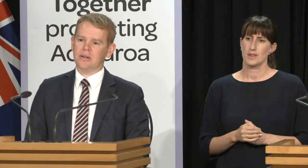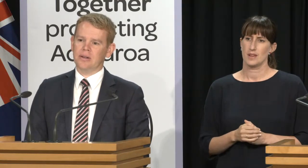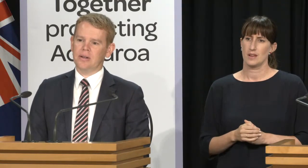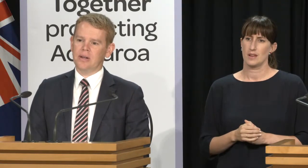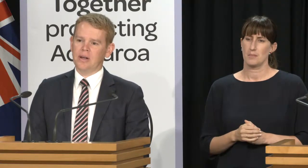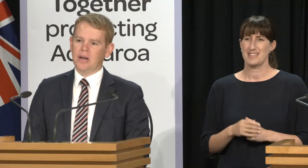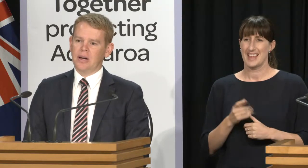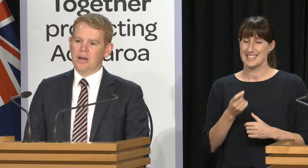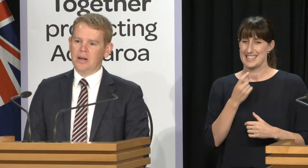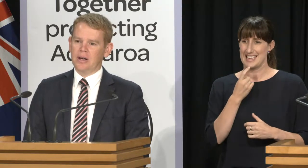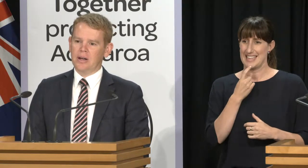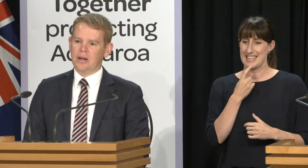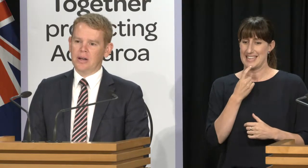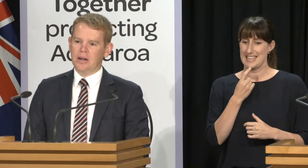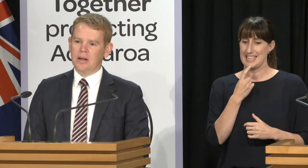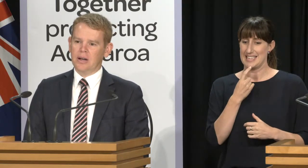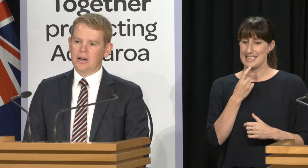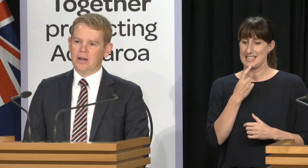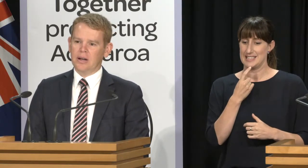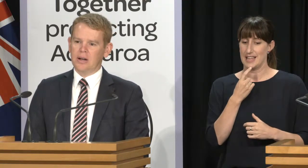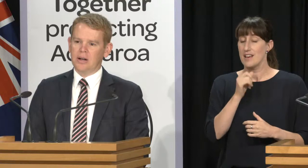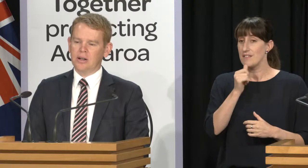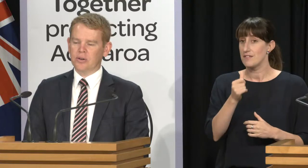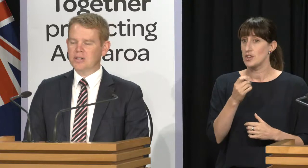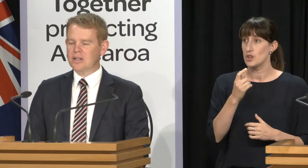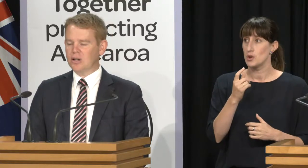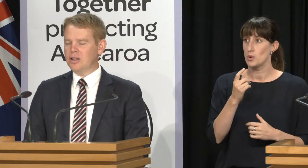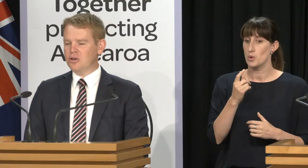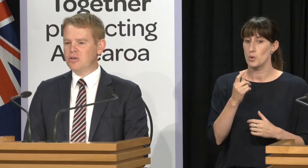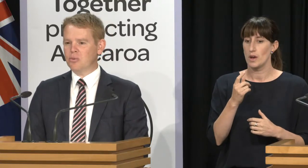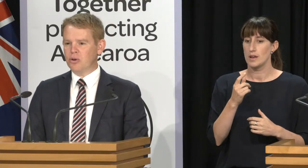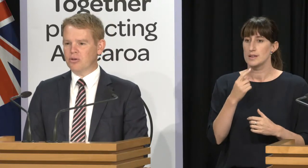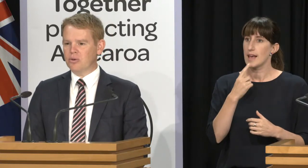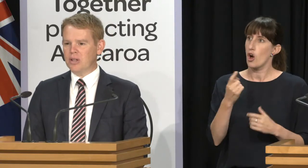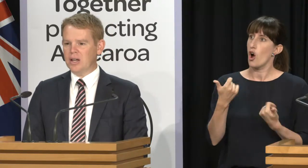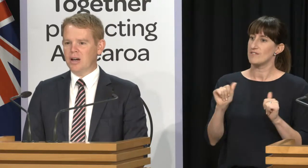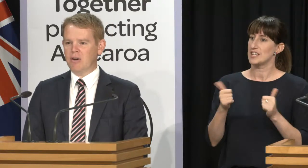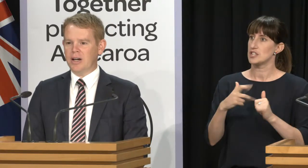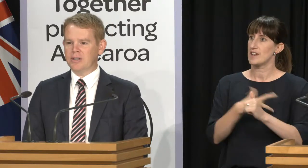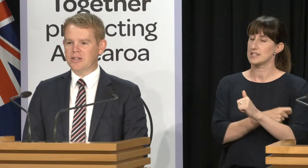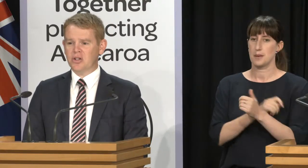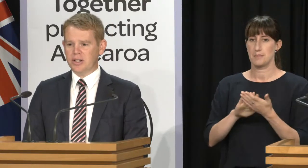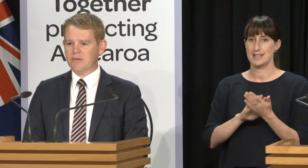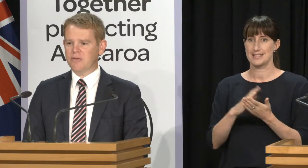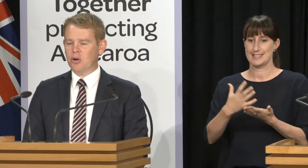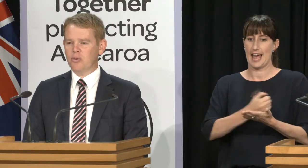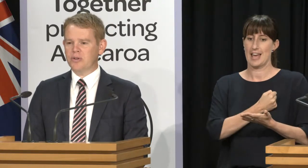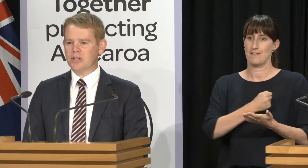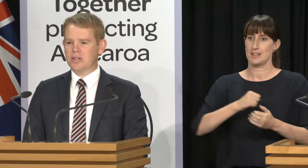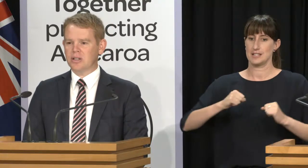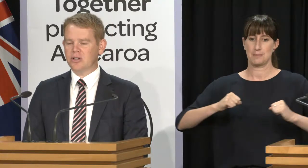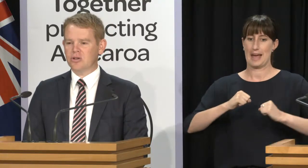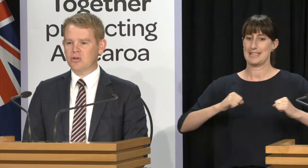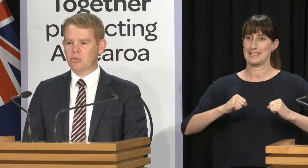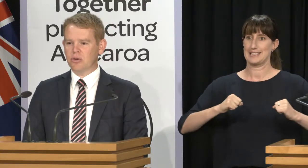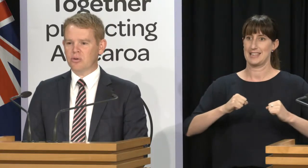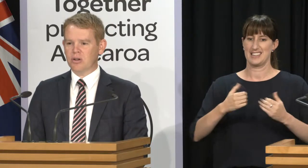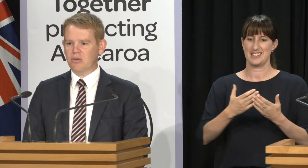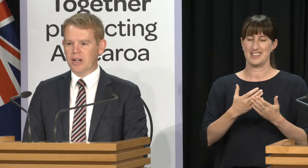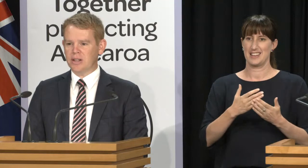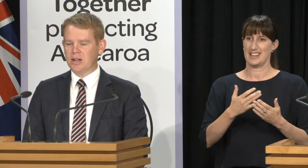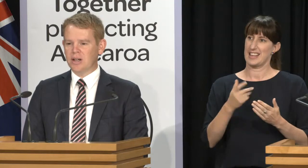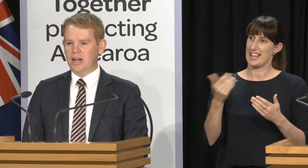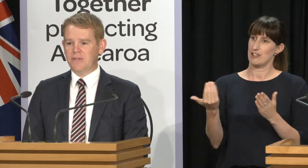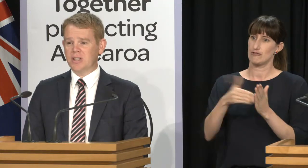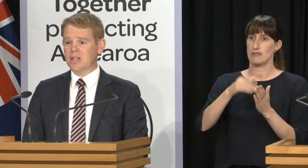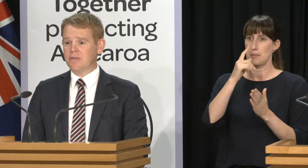people from the MIQ system to free up a few spaces. Look, there's still issues to work through there around the science involved. There's still issues to work through there